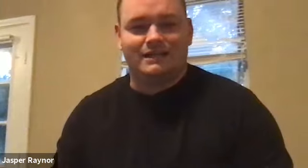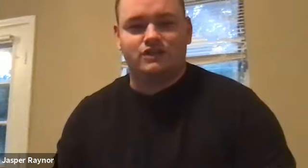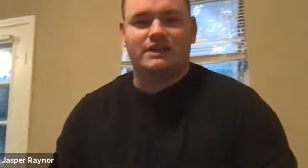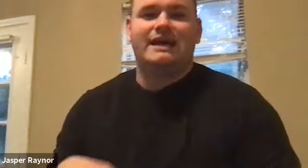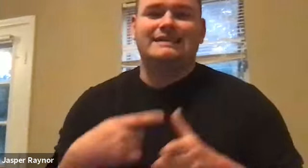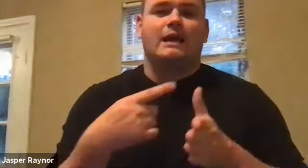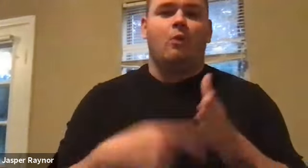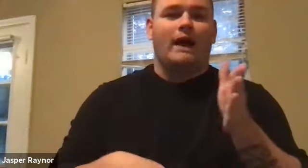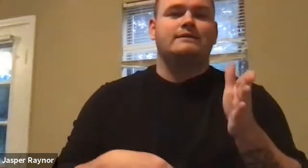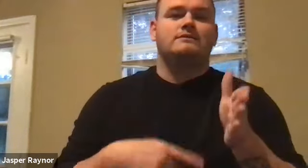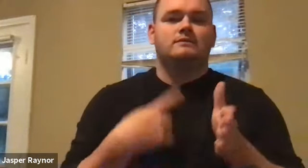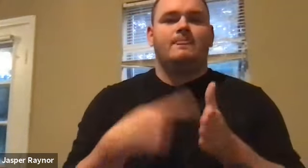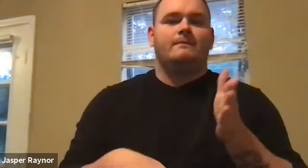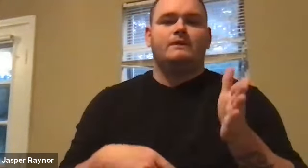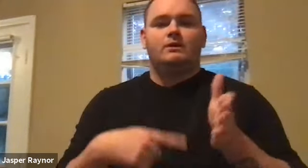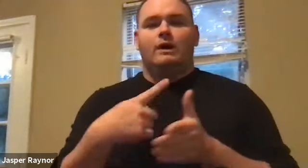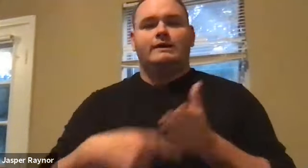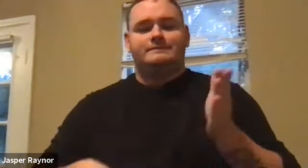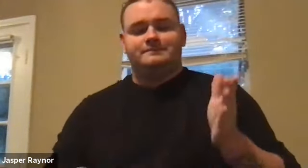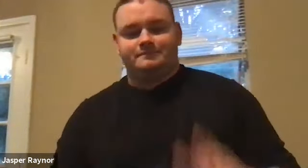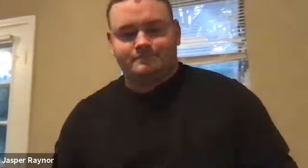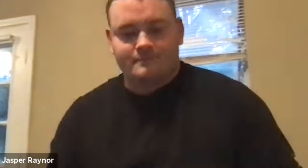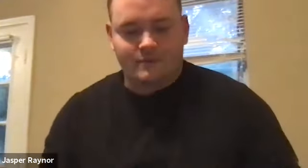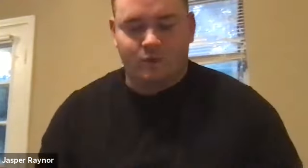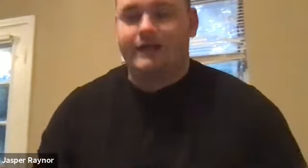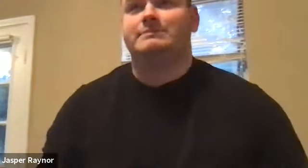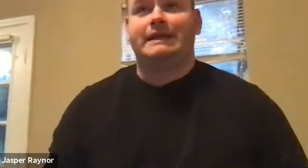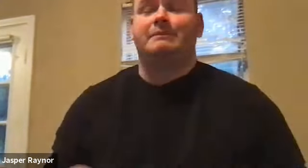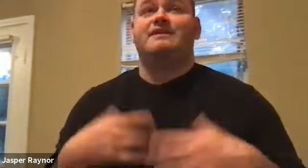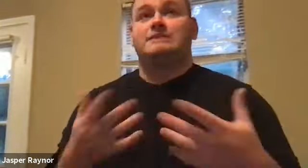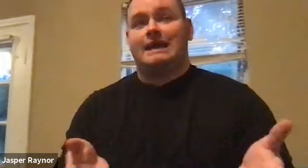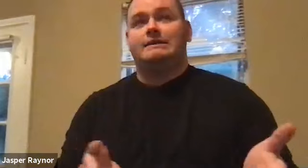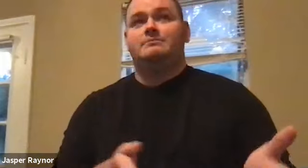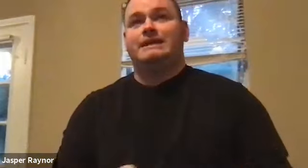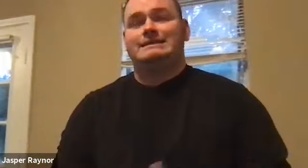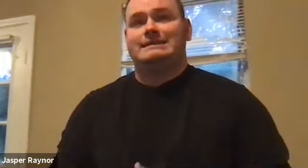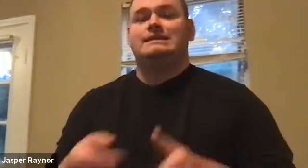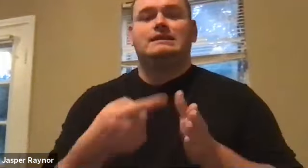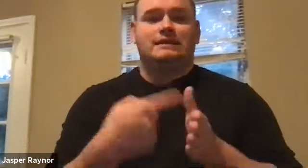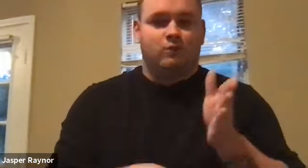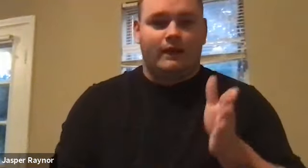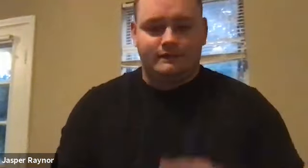English, I sign what? What? We're not speaking, but if I'm signing PSE, it's what?